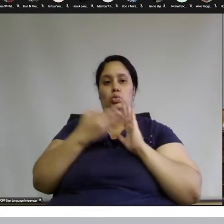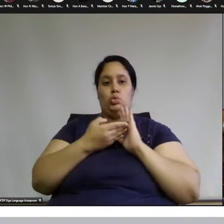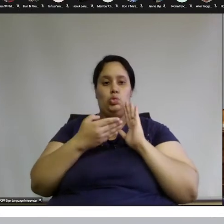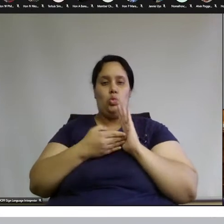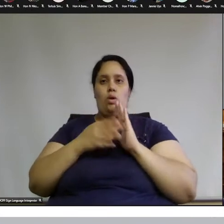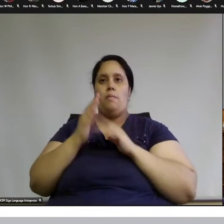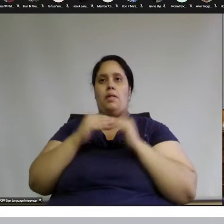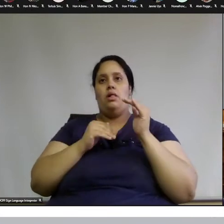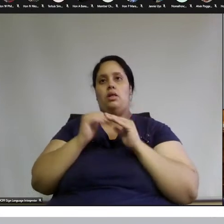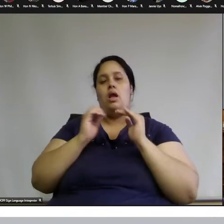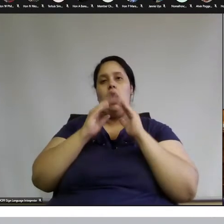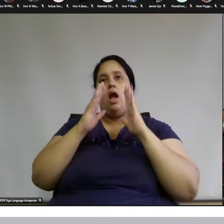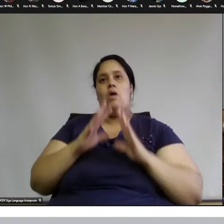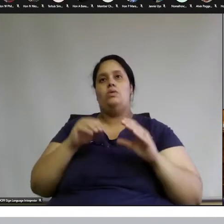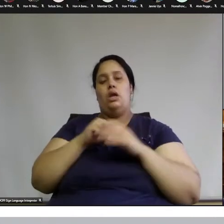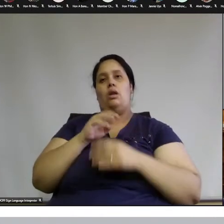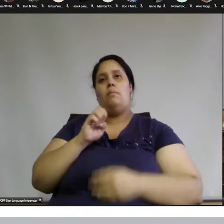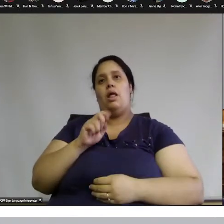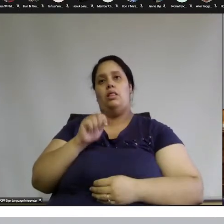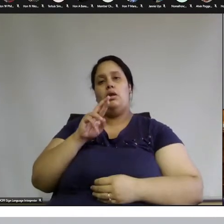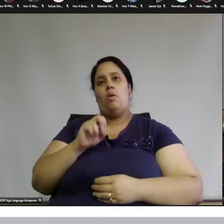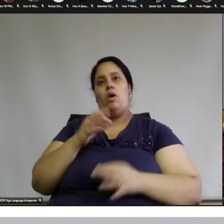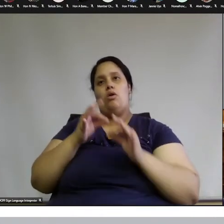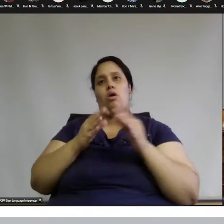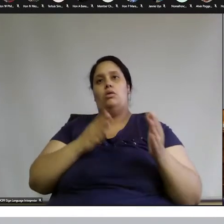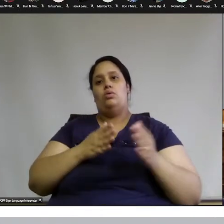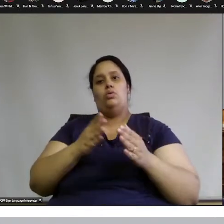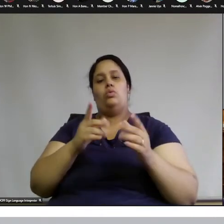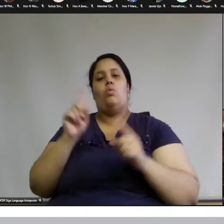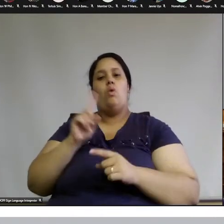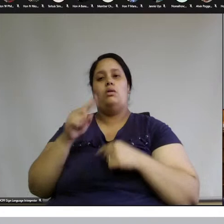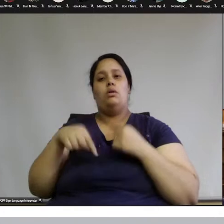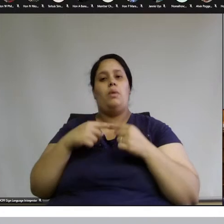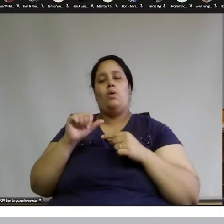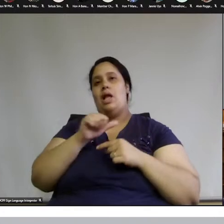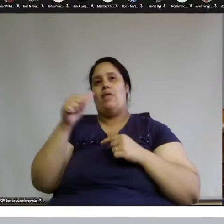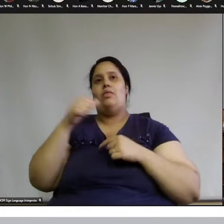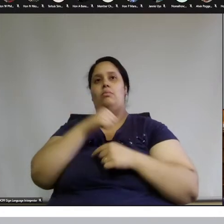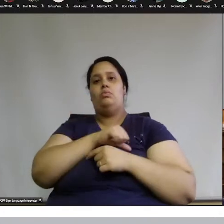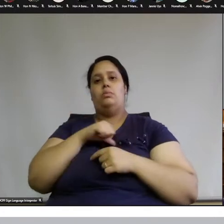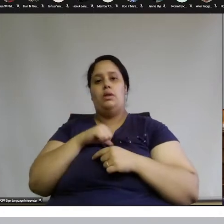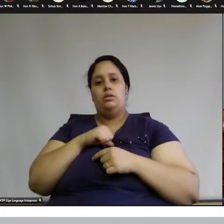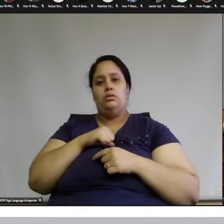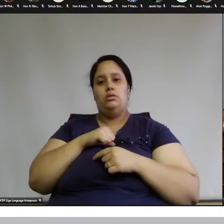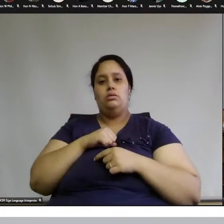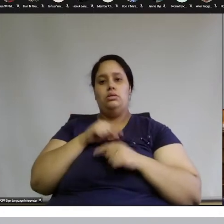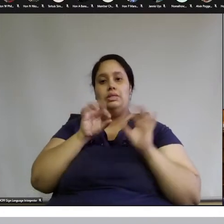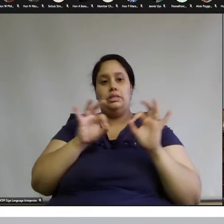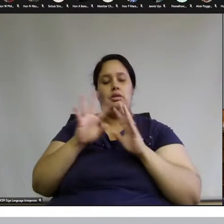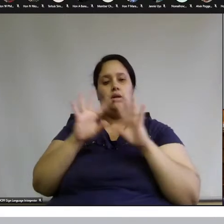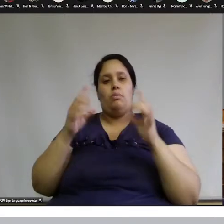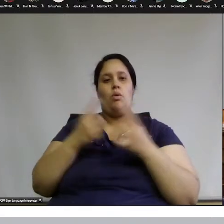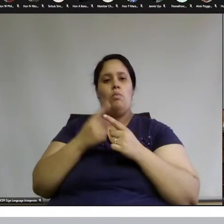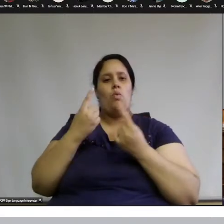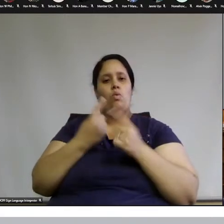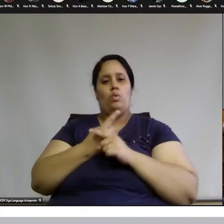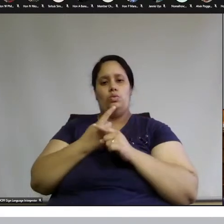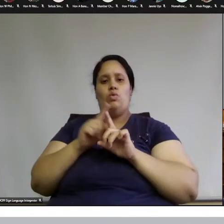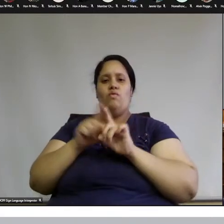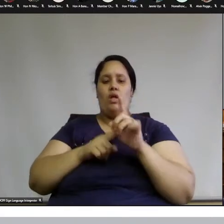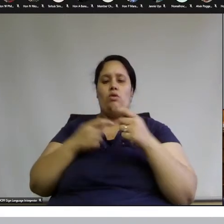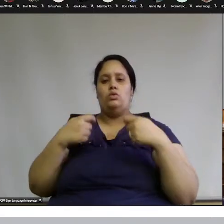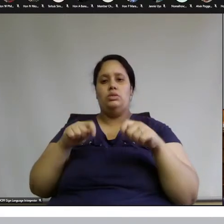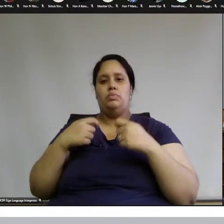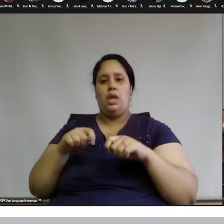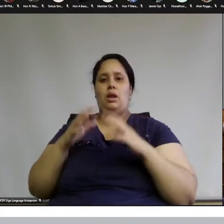building housing in the Metro and Garden route? What about other municipalities? This department also failed to spend